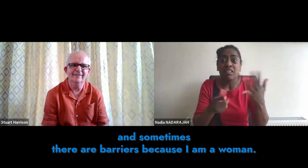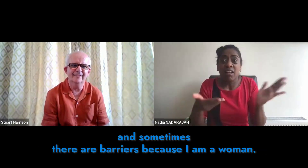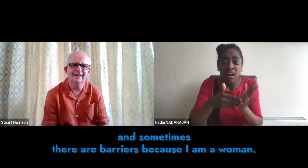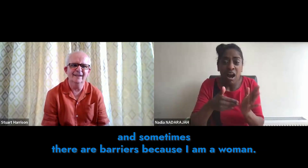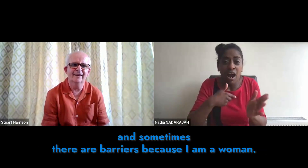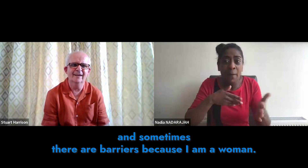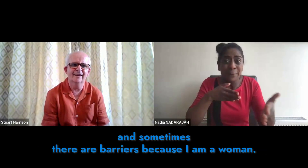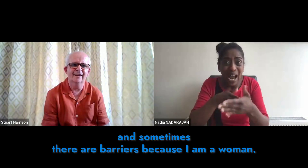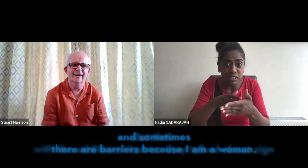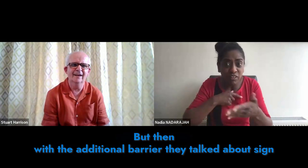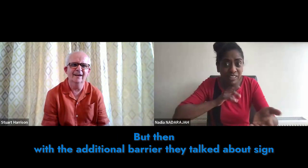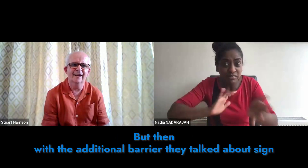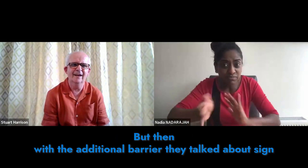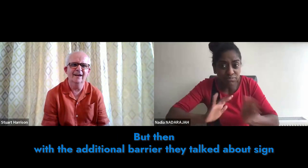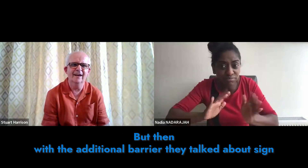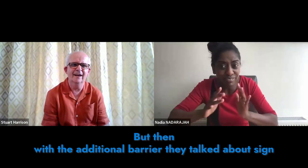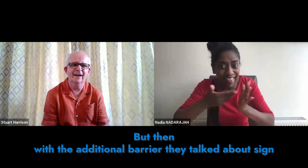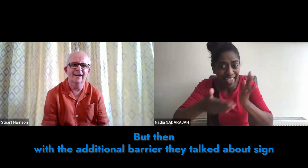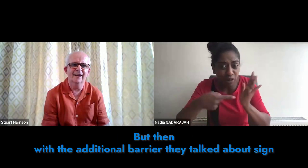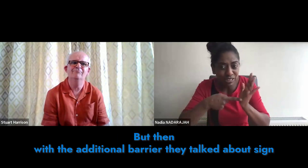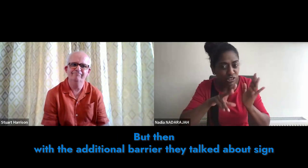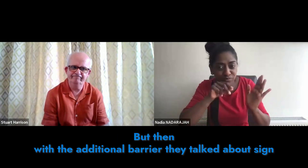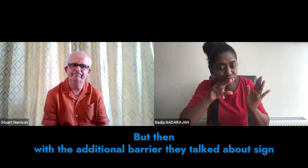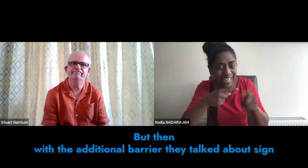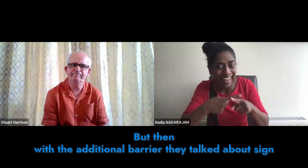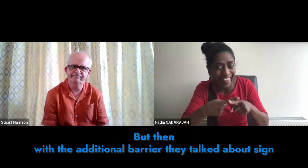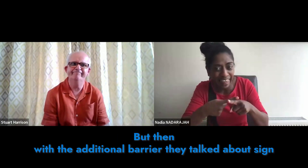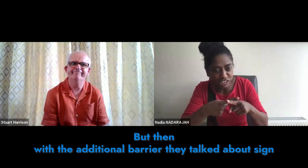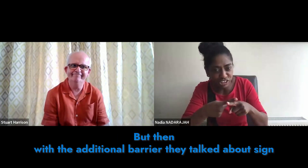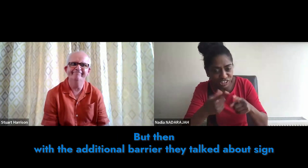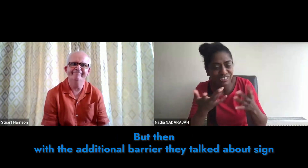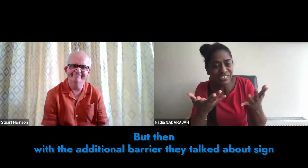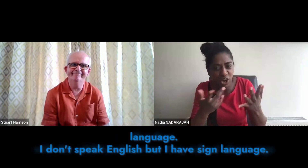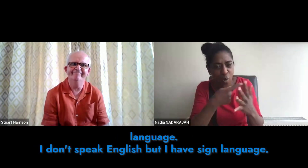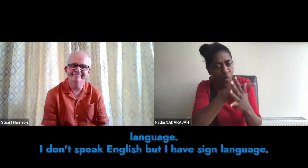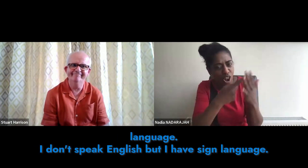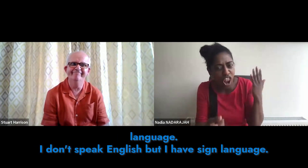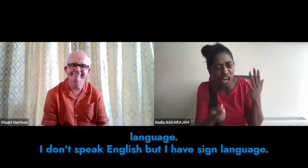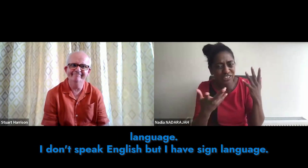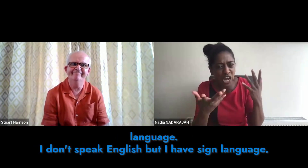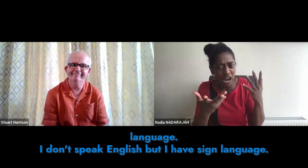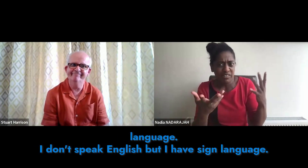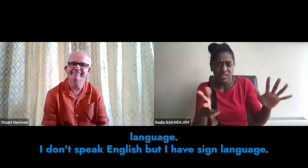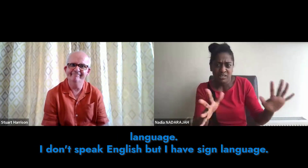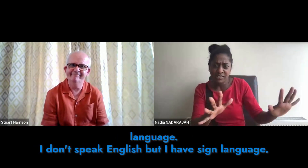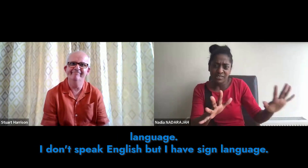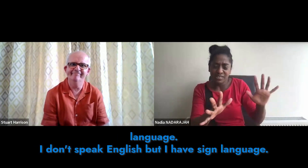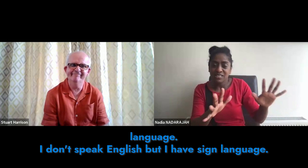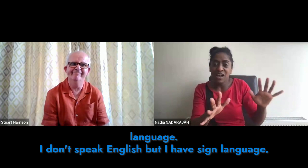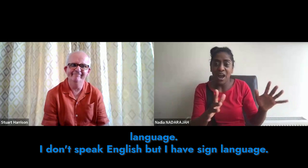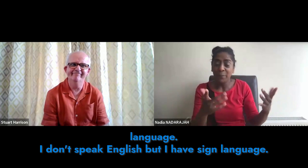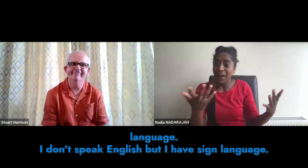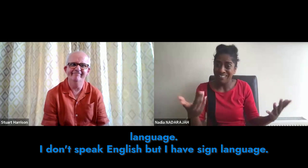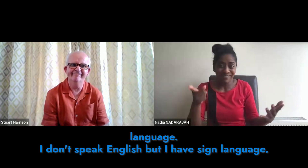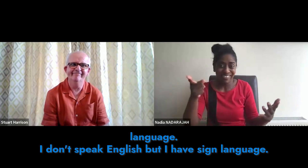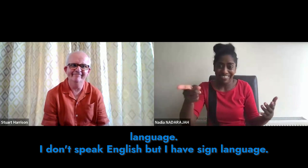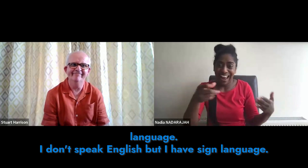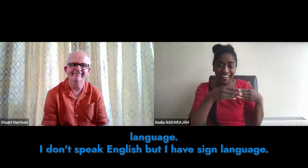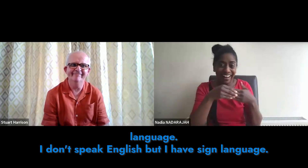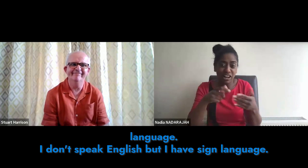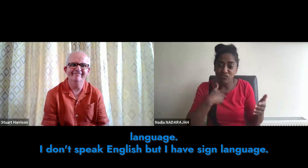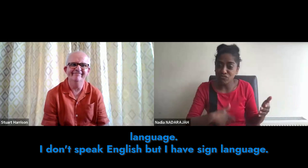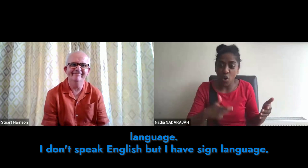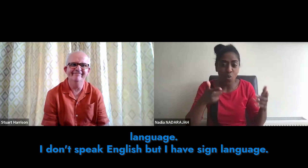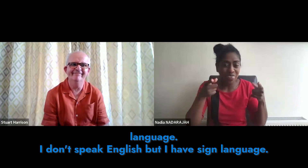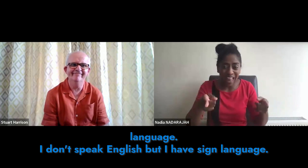because I am a woman. But then with the additional barrier, they talked about sign language. I don't speak English, but I have